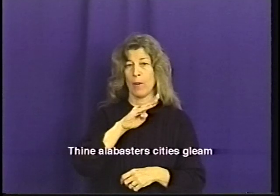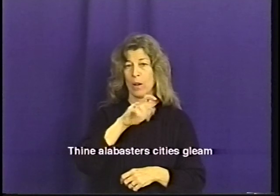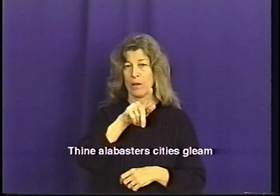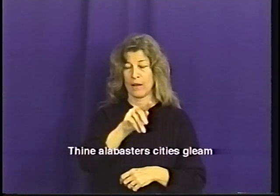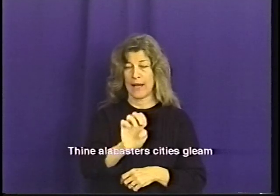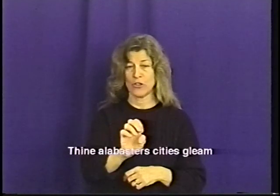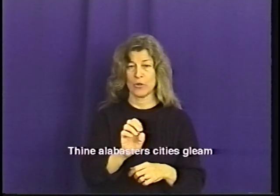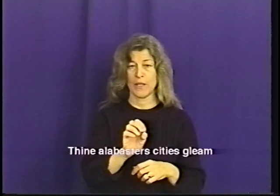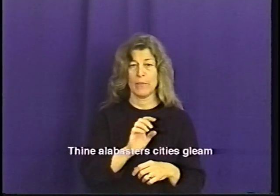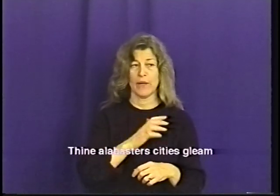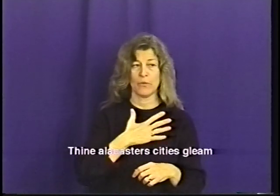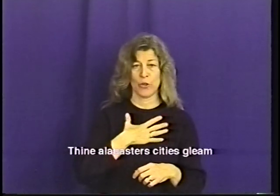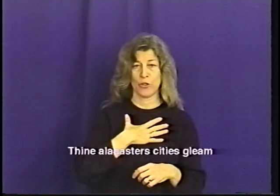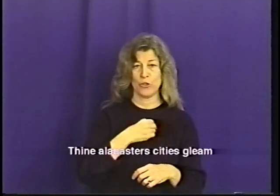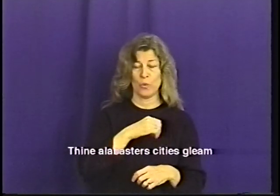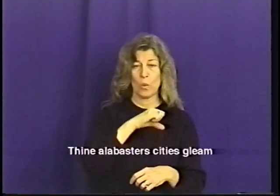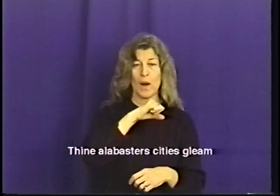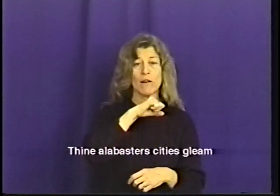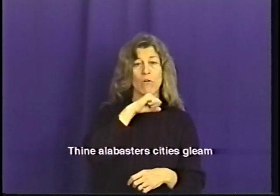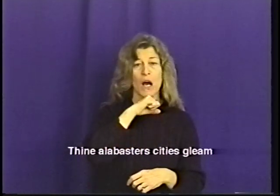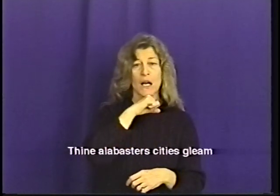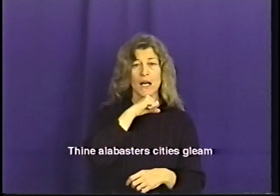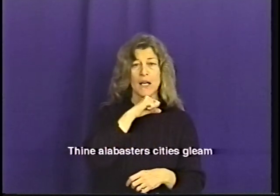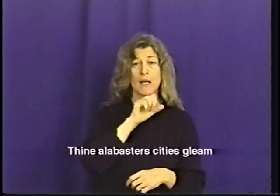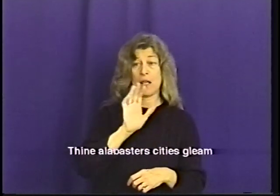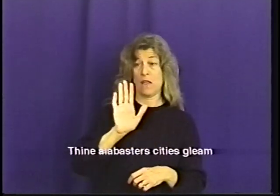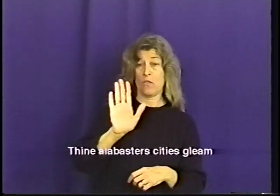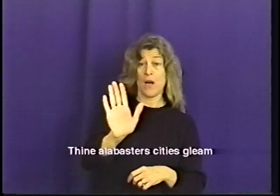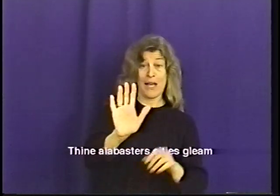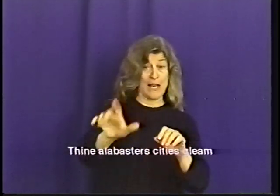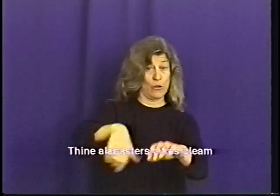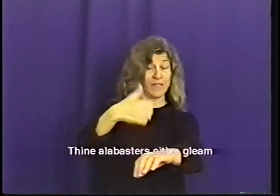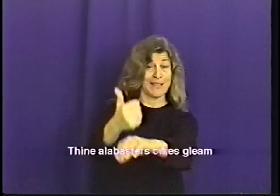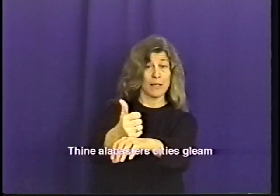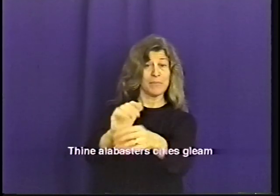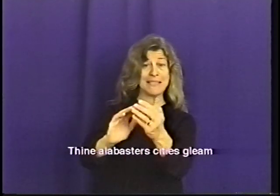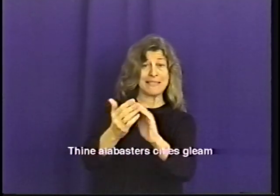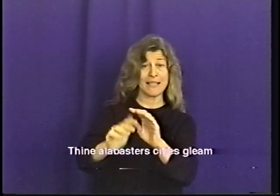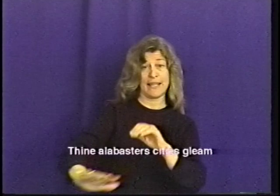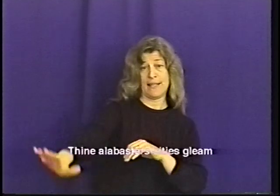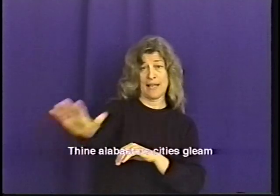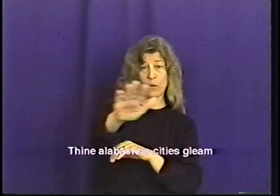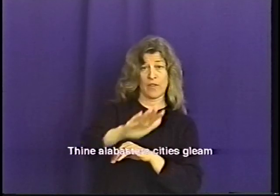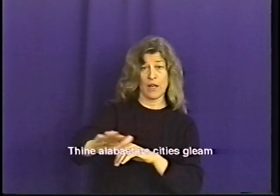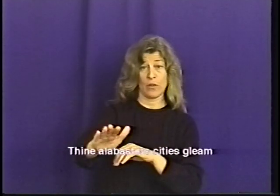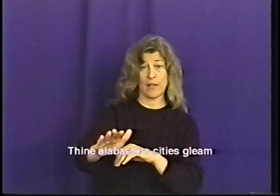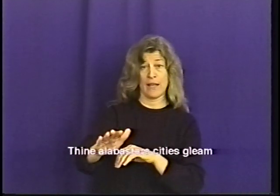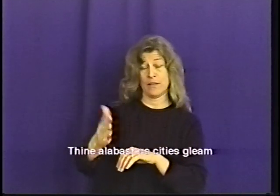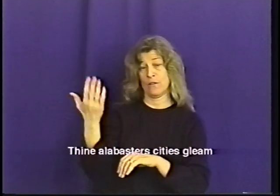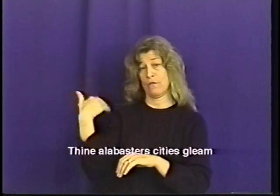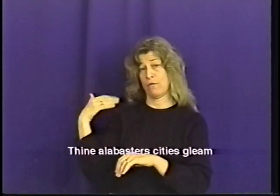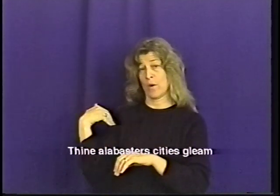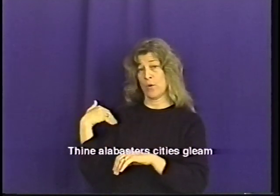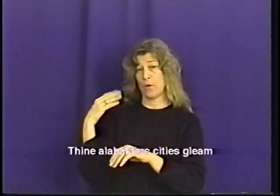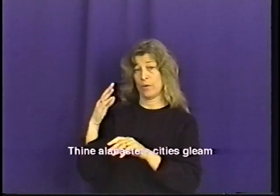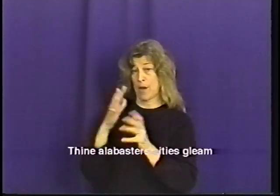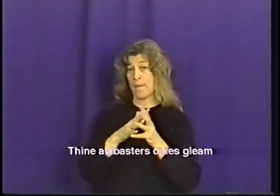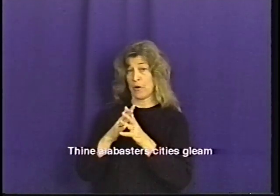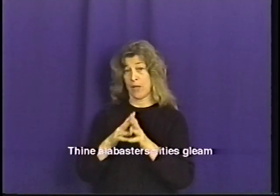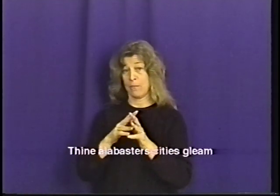marble actually, but we're going to do a white rock, thine. Now you've set up this city out there that the former American